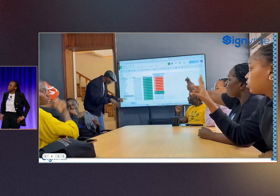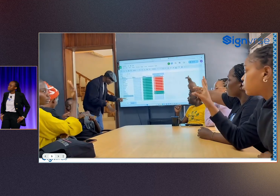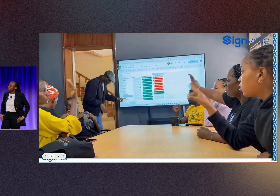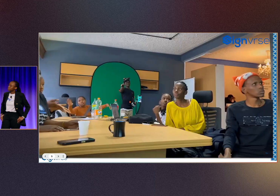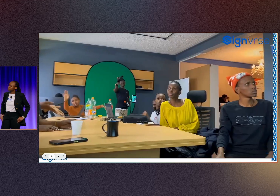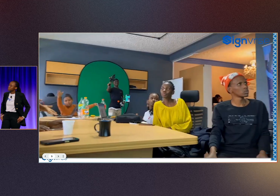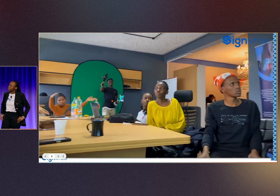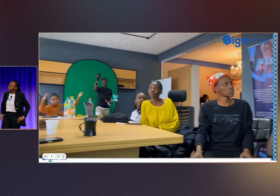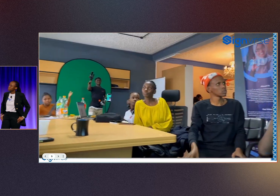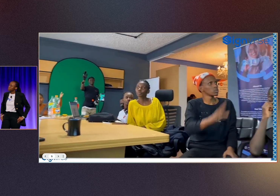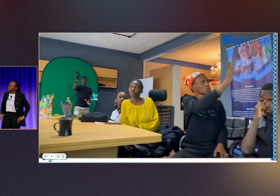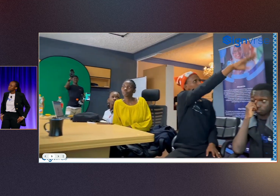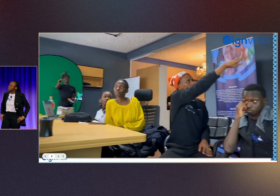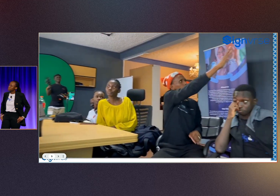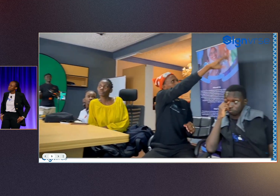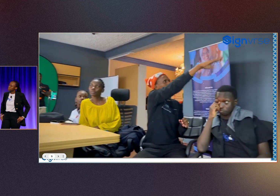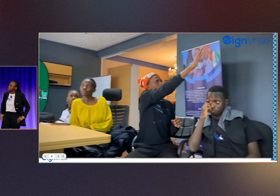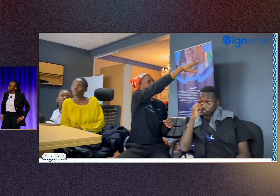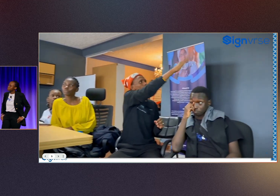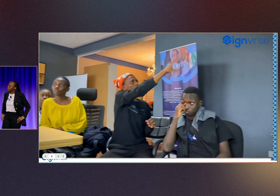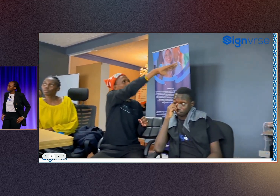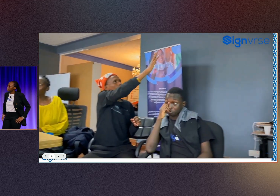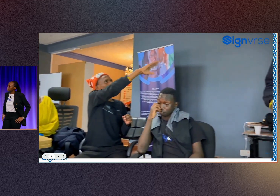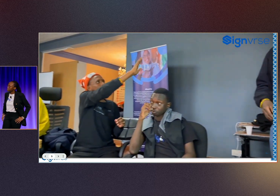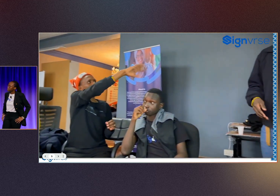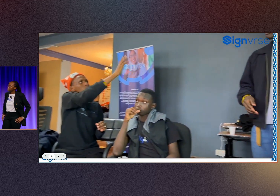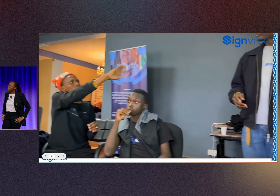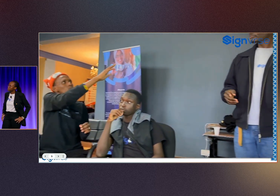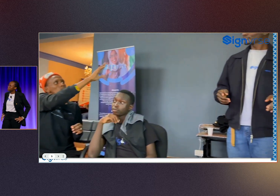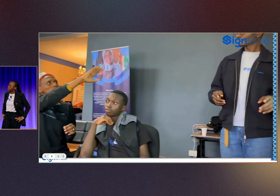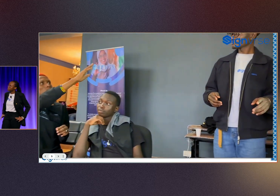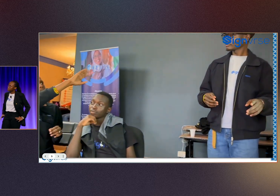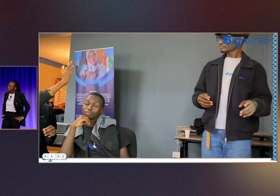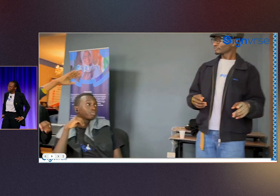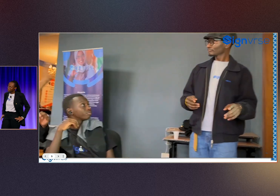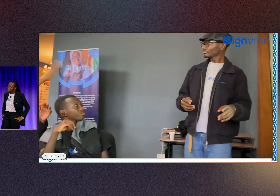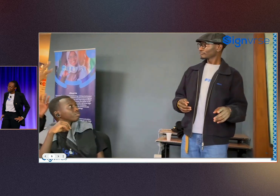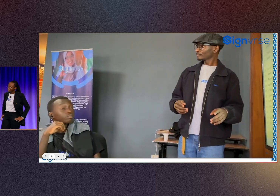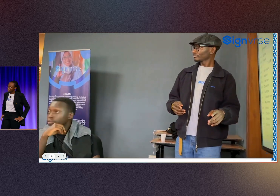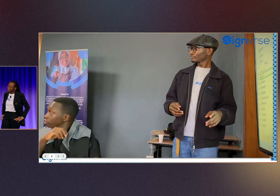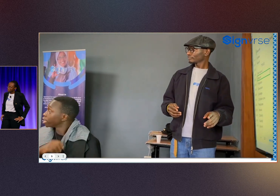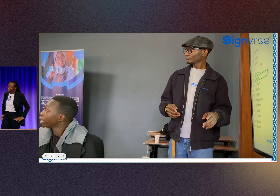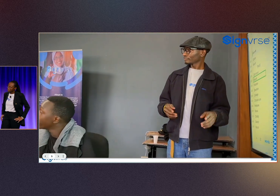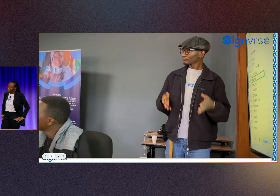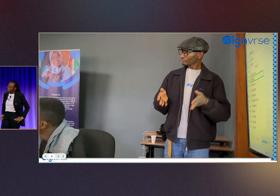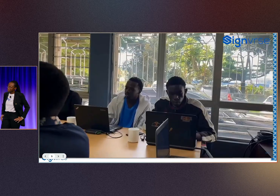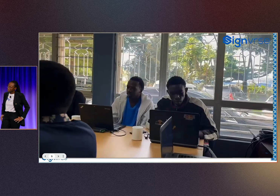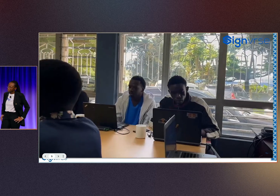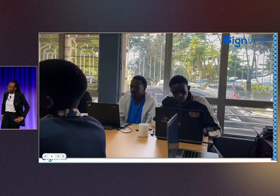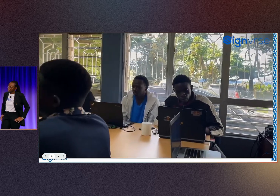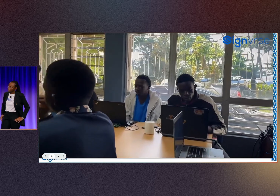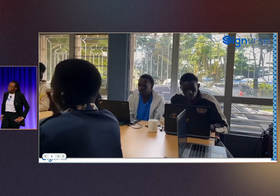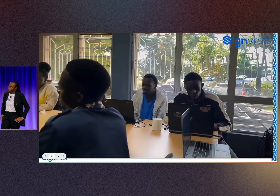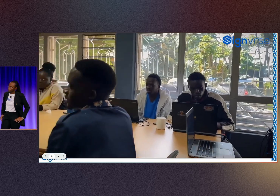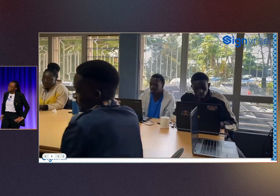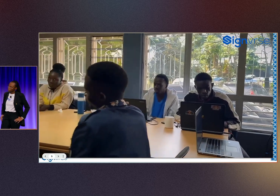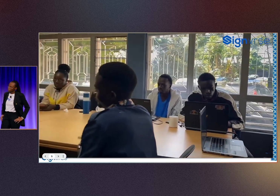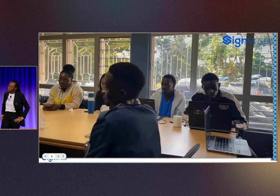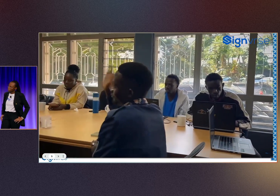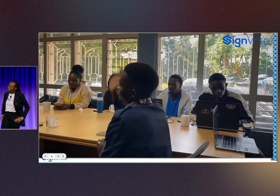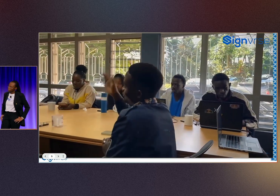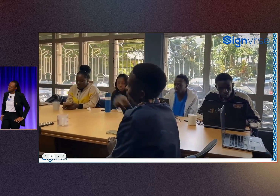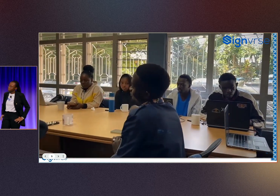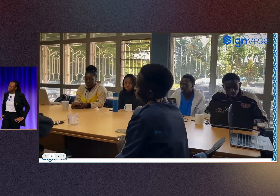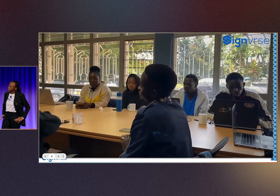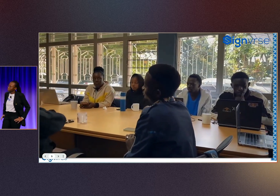train an AI model to recognize and translate, sign language into text and speech and vice versa. This wasn't really the start, but a continuation